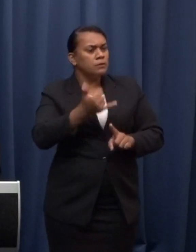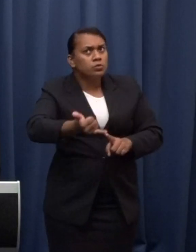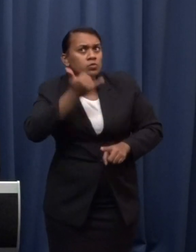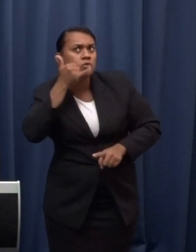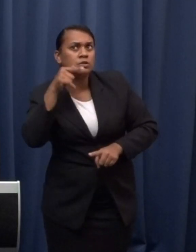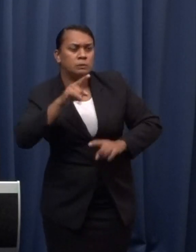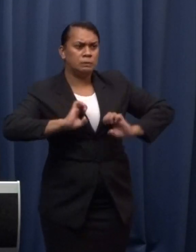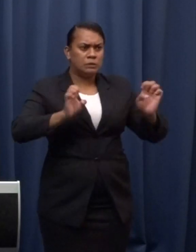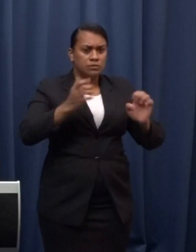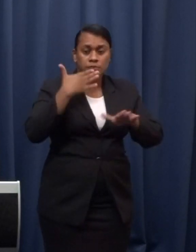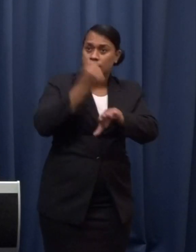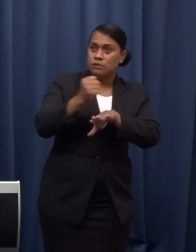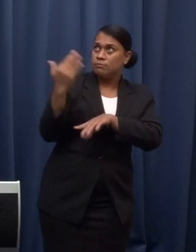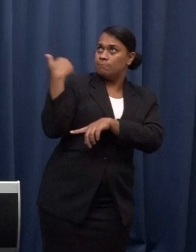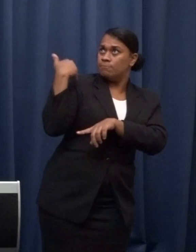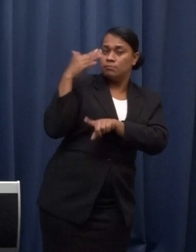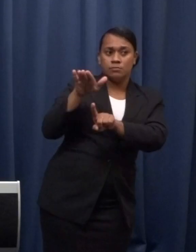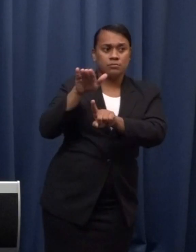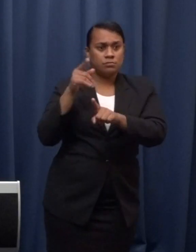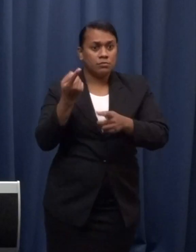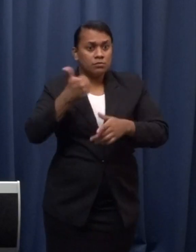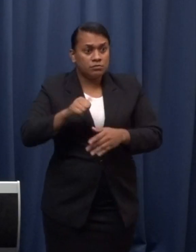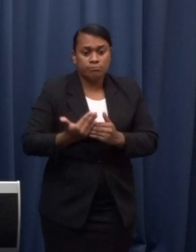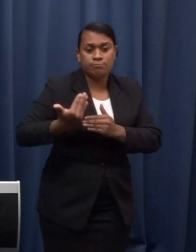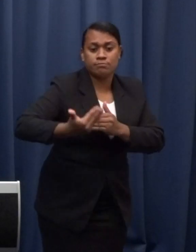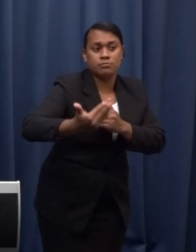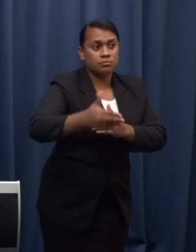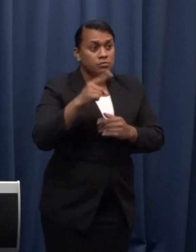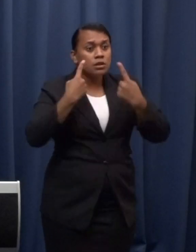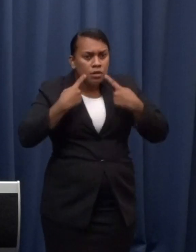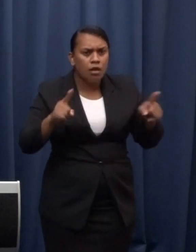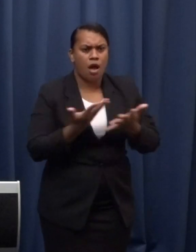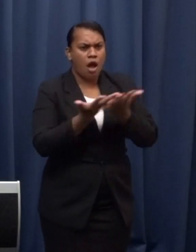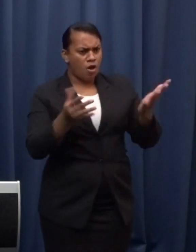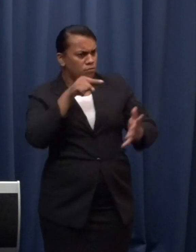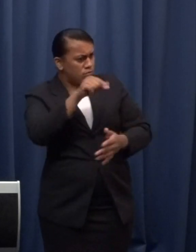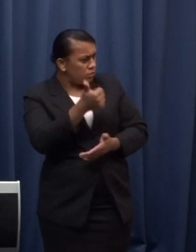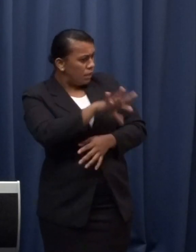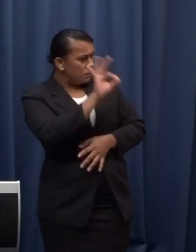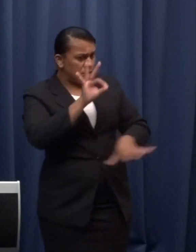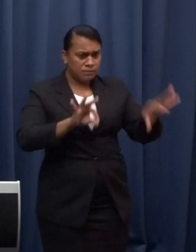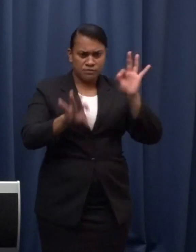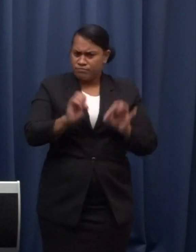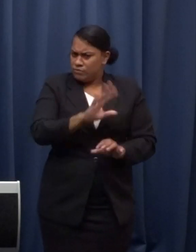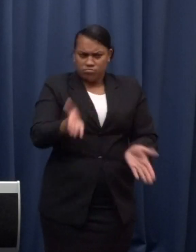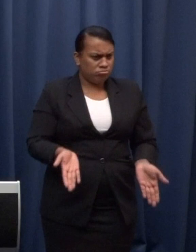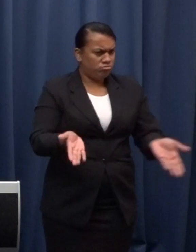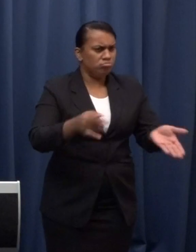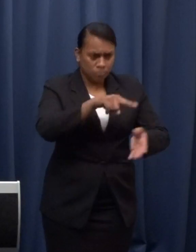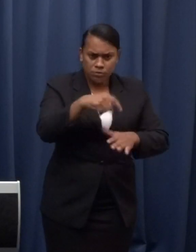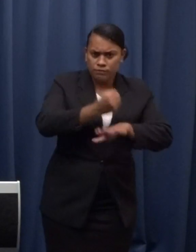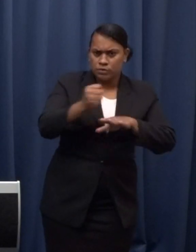in the next few days, announce how your absence from work will be treated during this situation. We